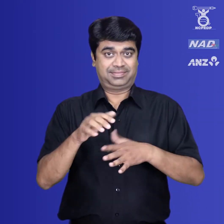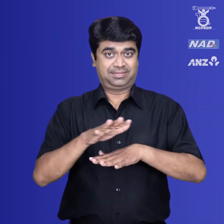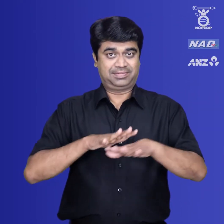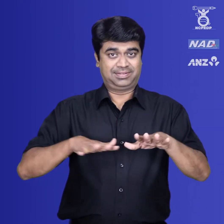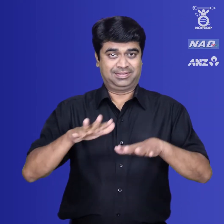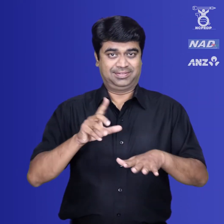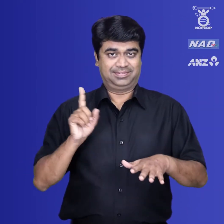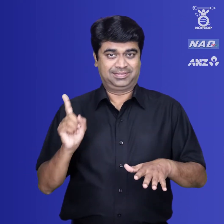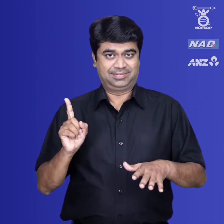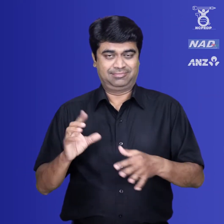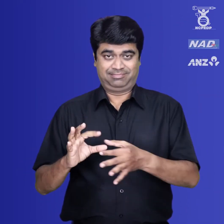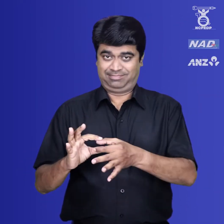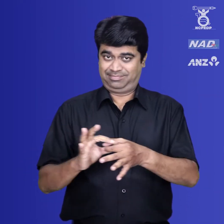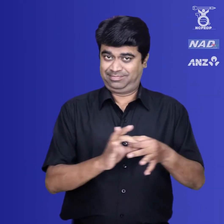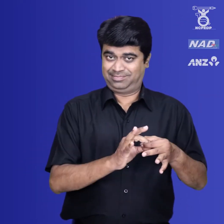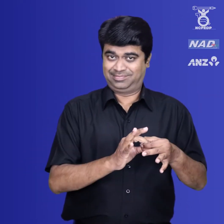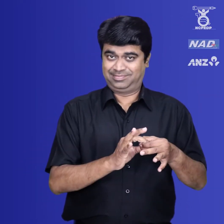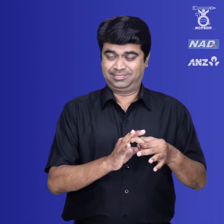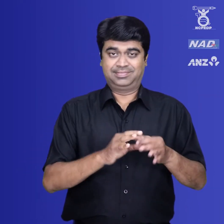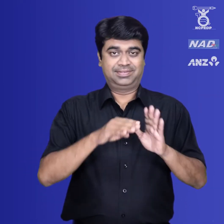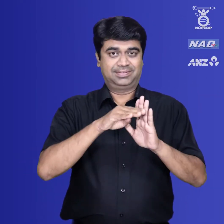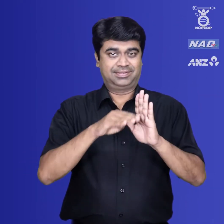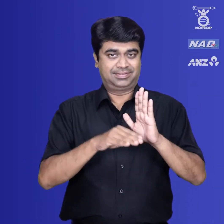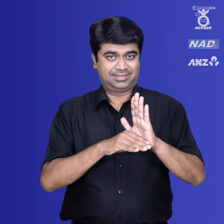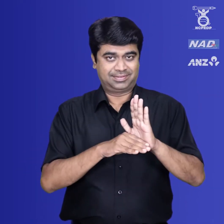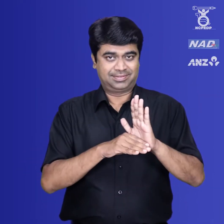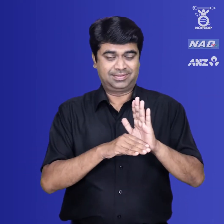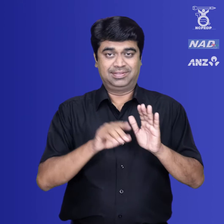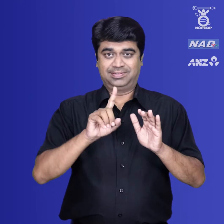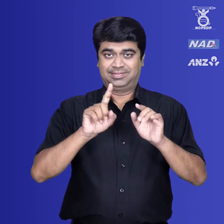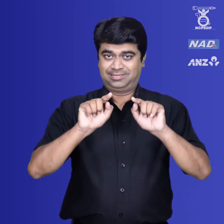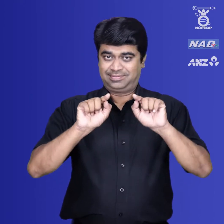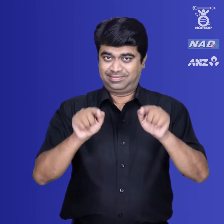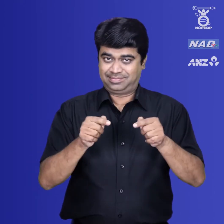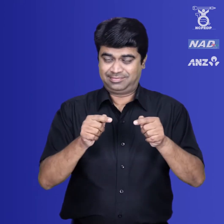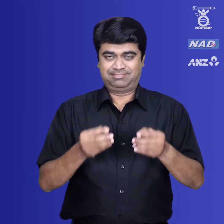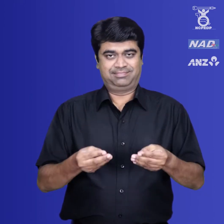The schemes under subsection 1 shall provide for